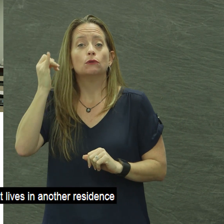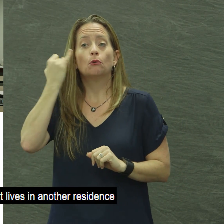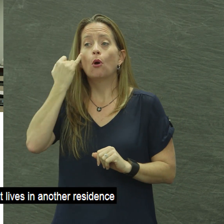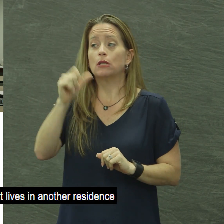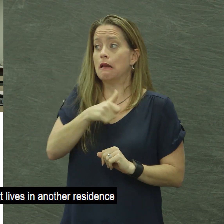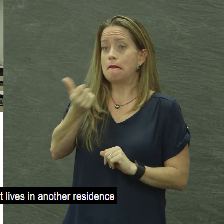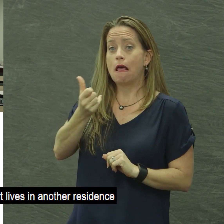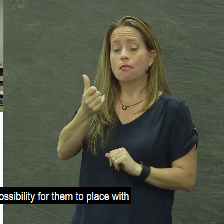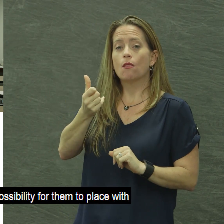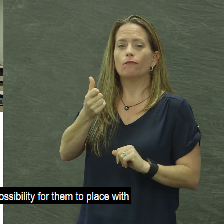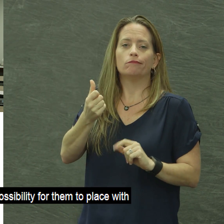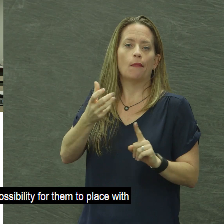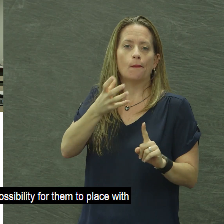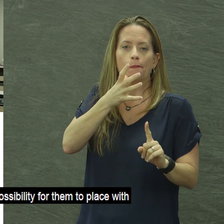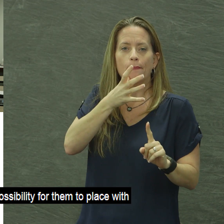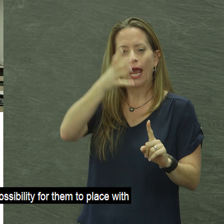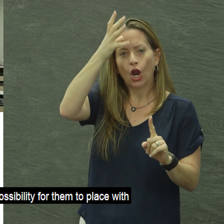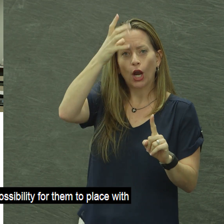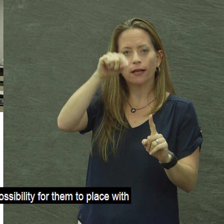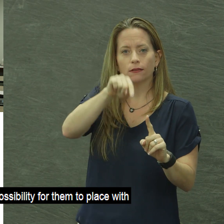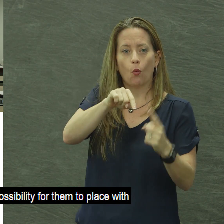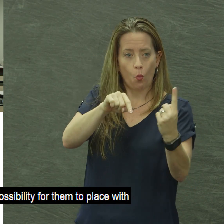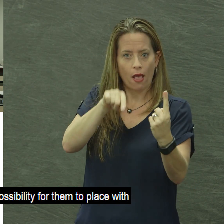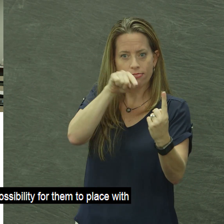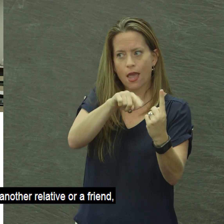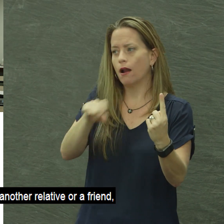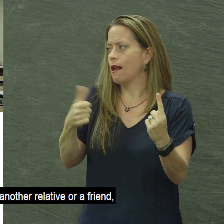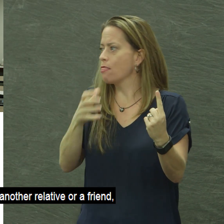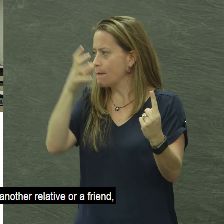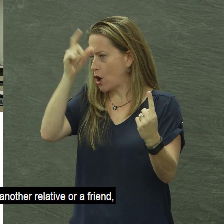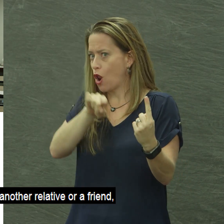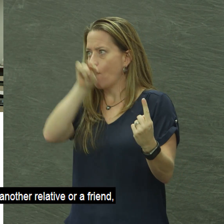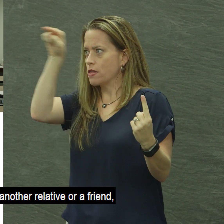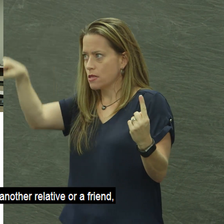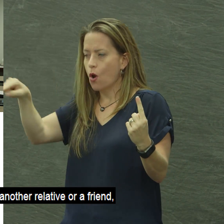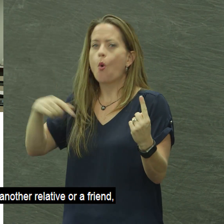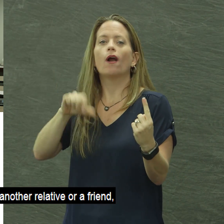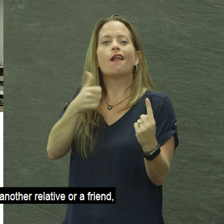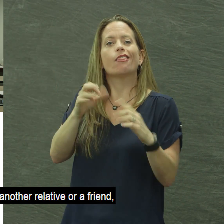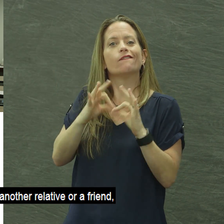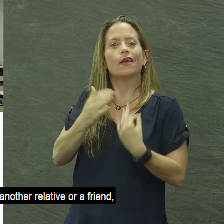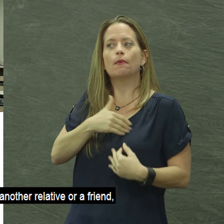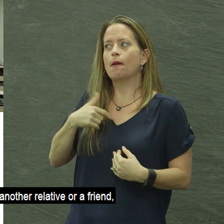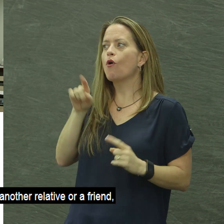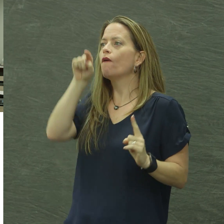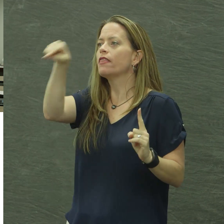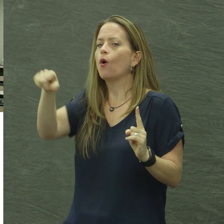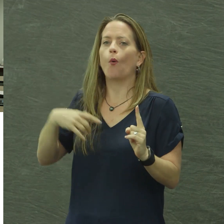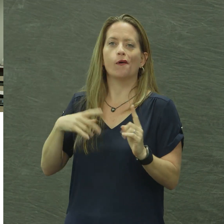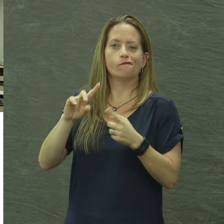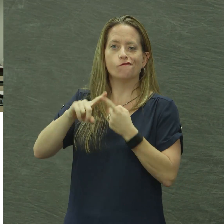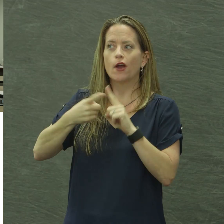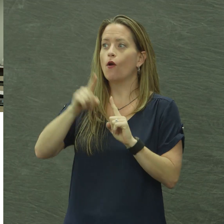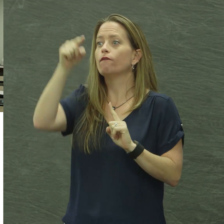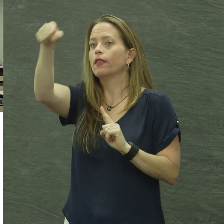another residence as a possibility for them to place with, or another relative or a friend,